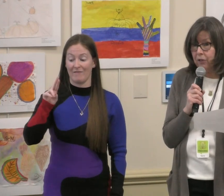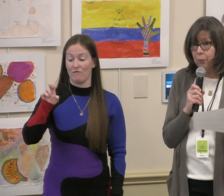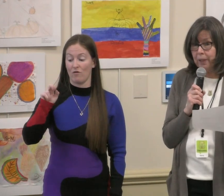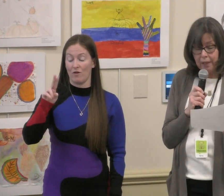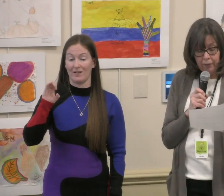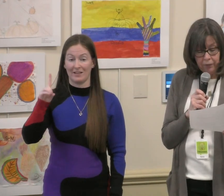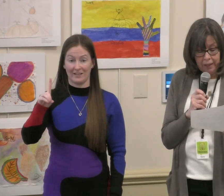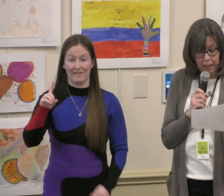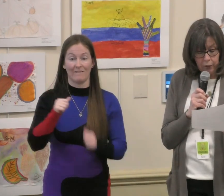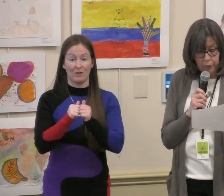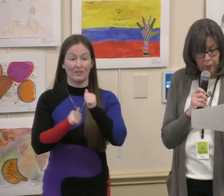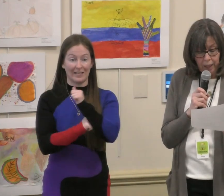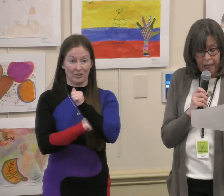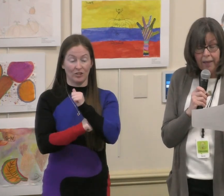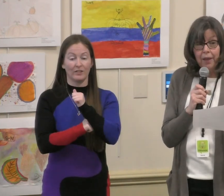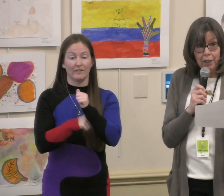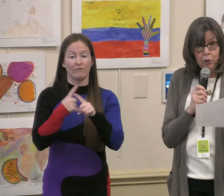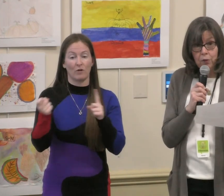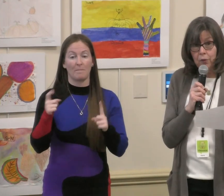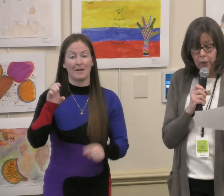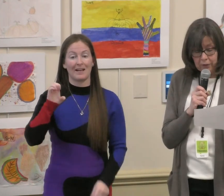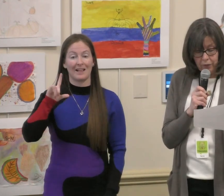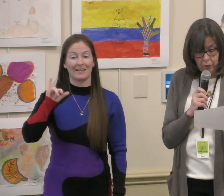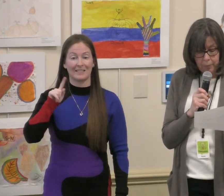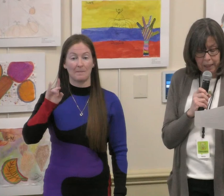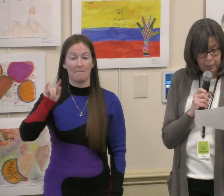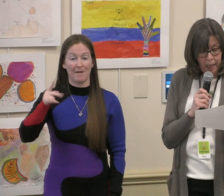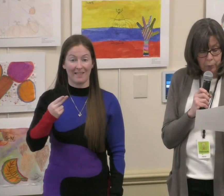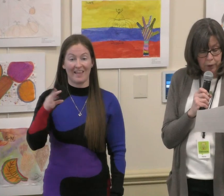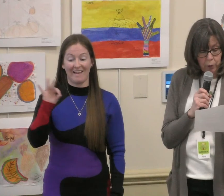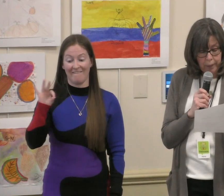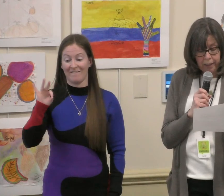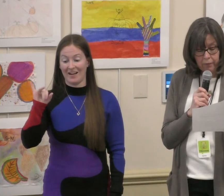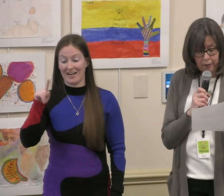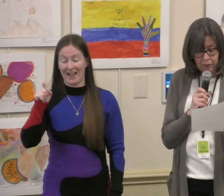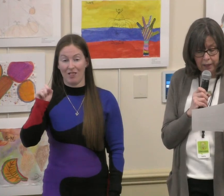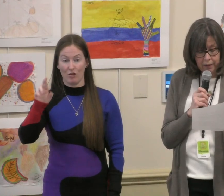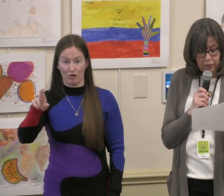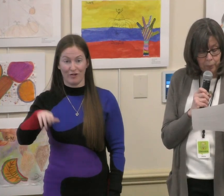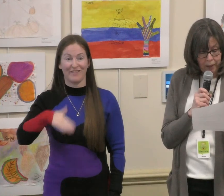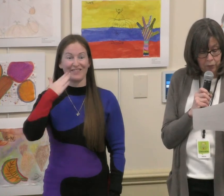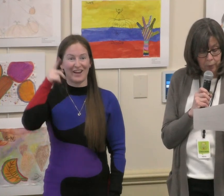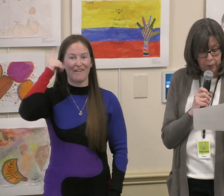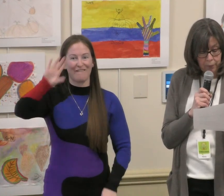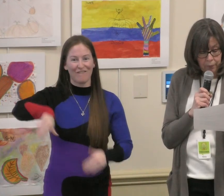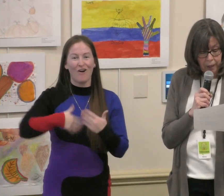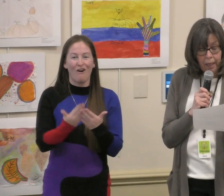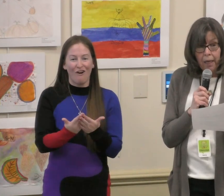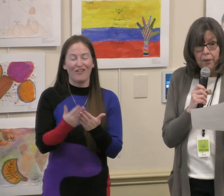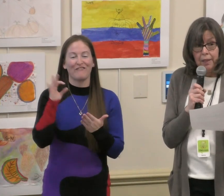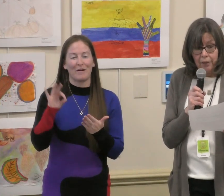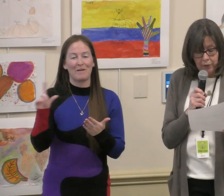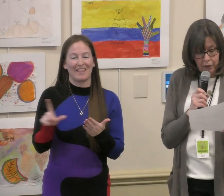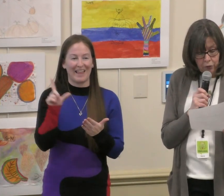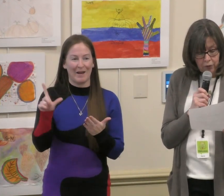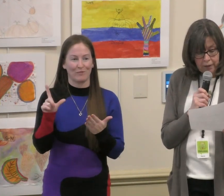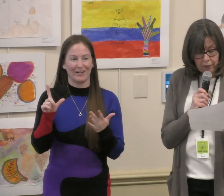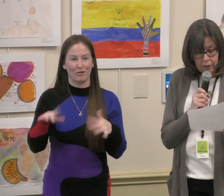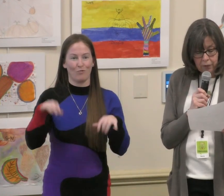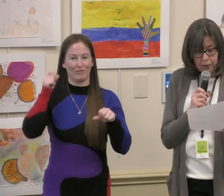Elizabeth F. Fideller. And thank you to the Friends of the Framingham Library who make events like these possible. The next lecture in this series is